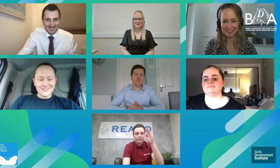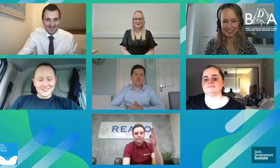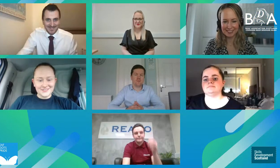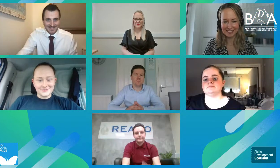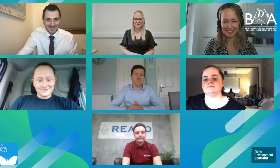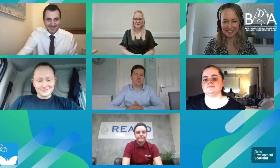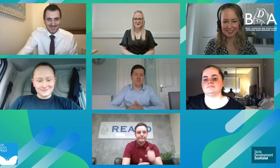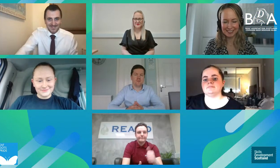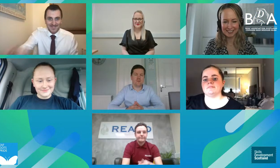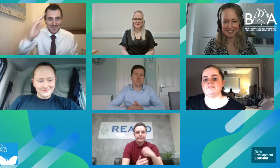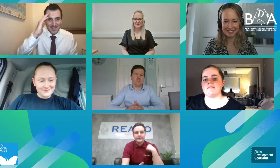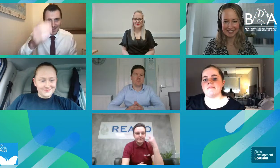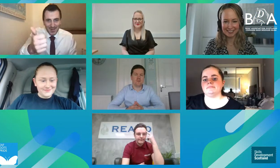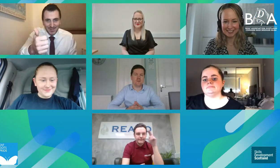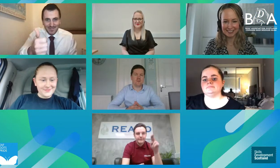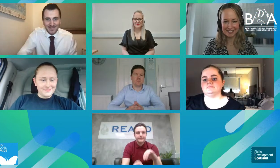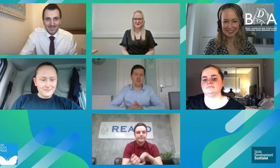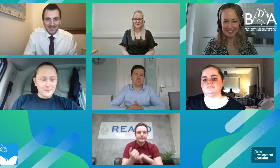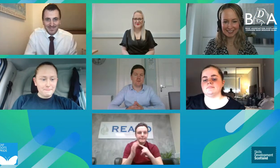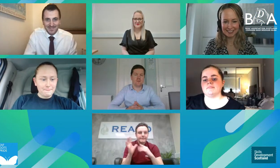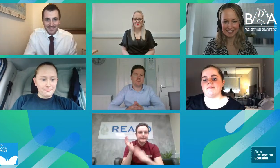this is.